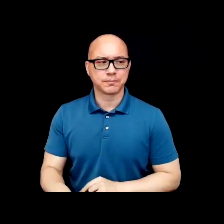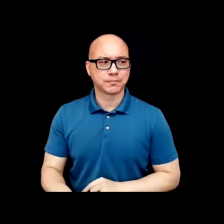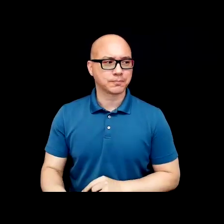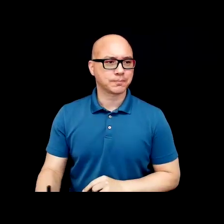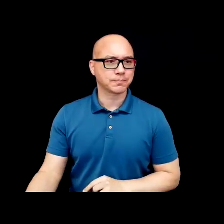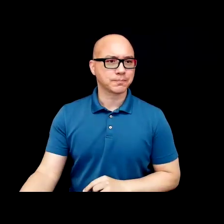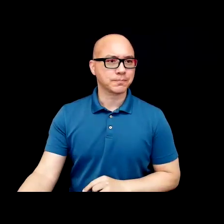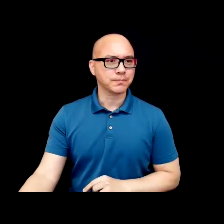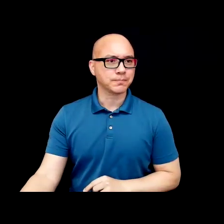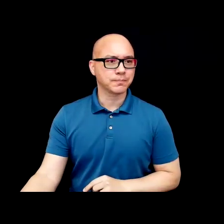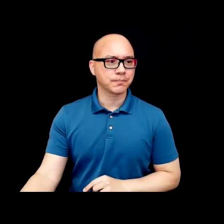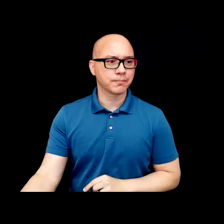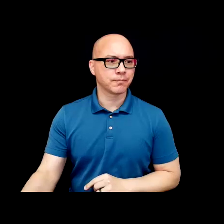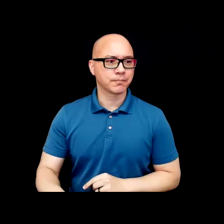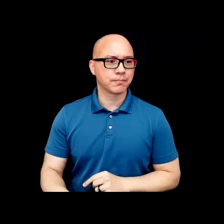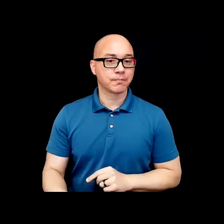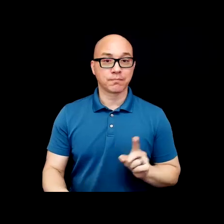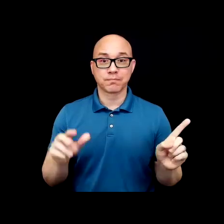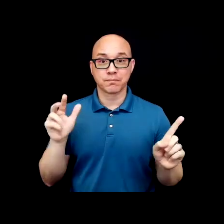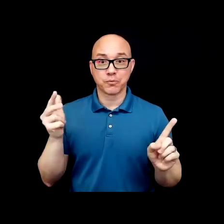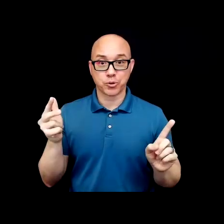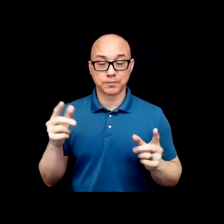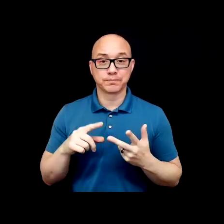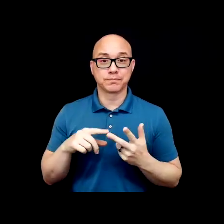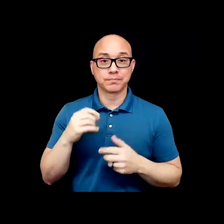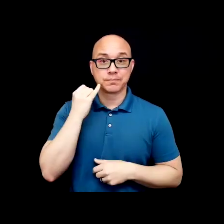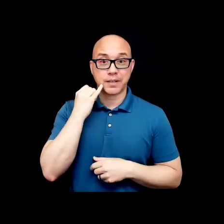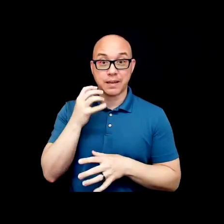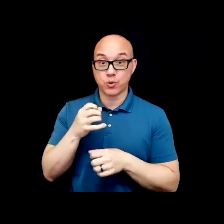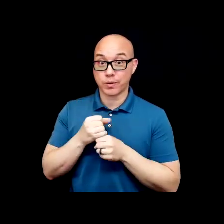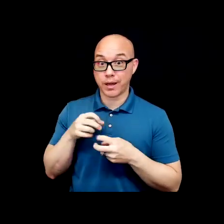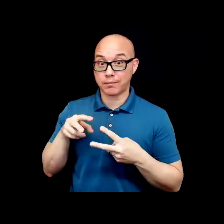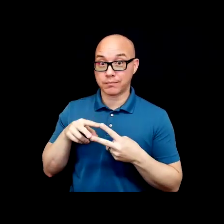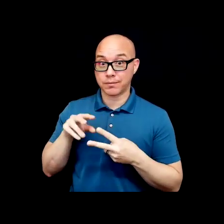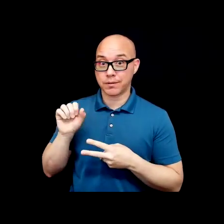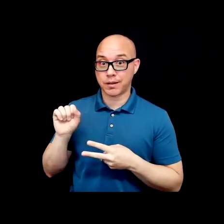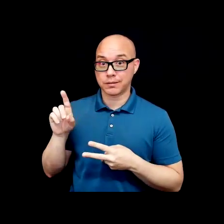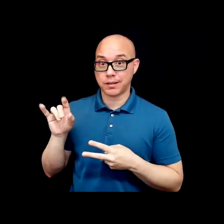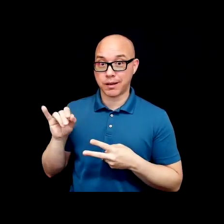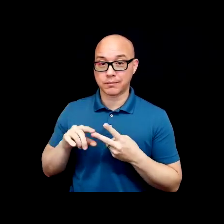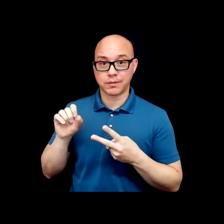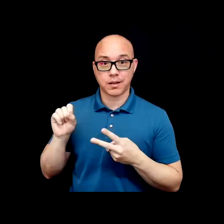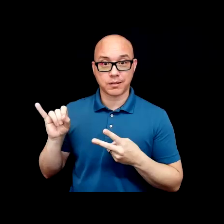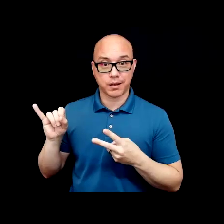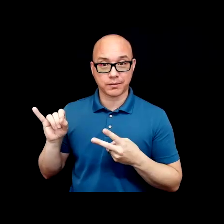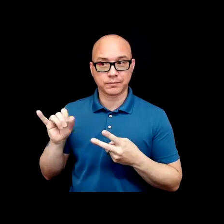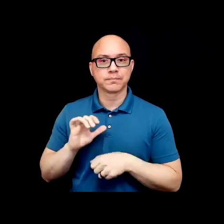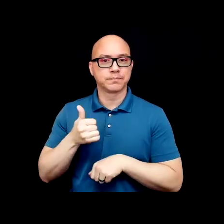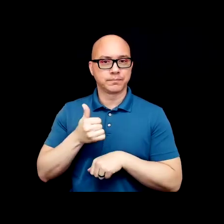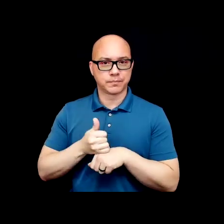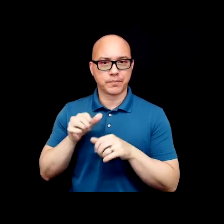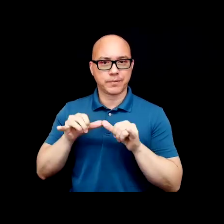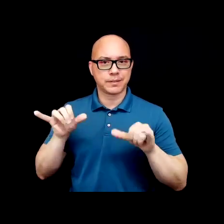Third, I want to encourage anyone receiving SSI or SSDI to create a great system for